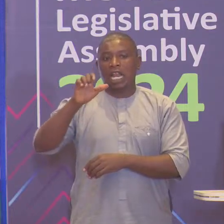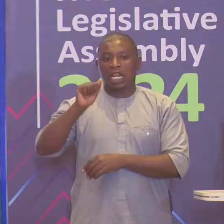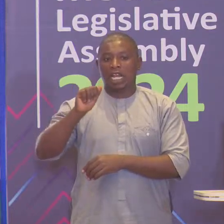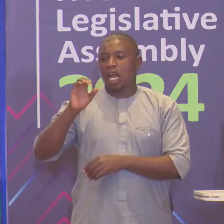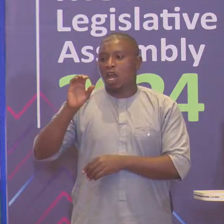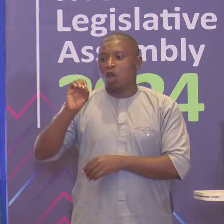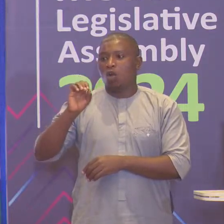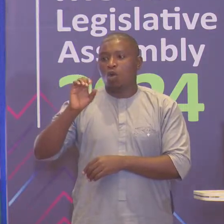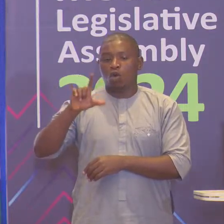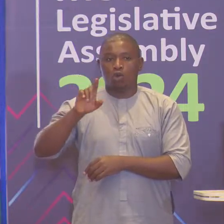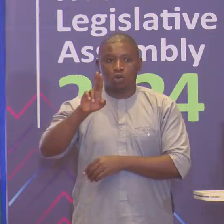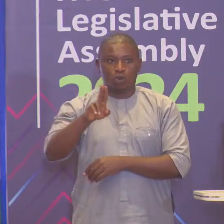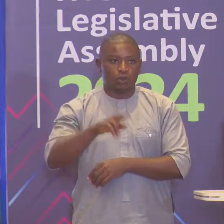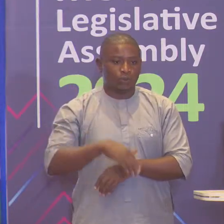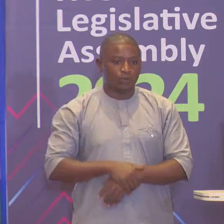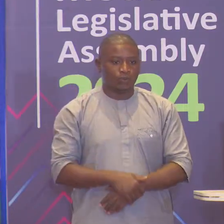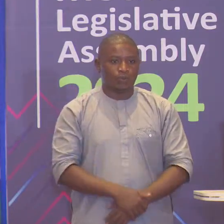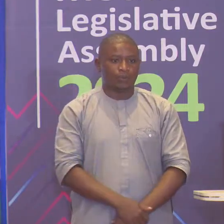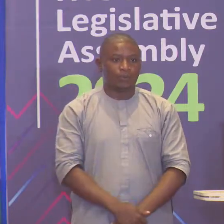Democracy, Rule of Law and Gender.